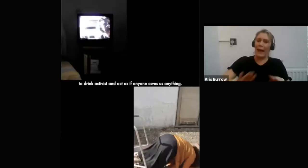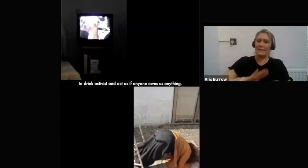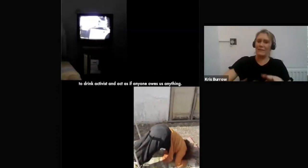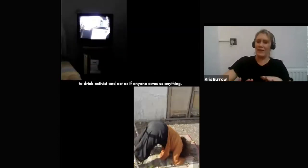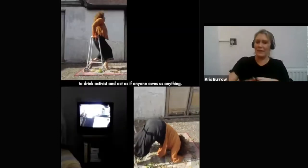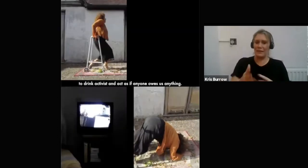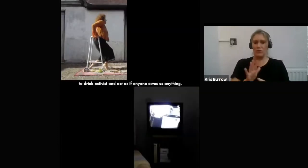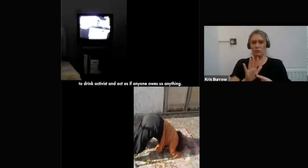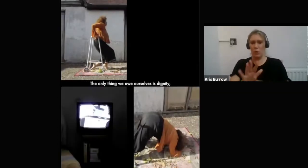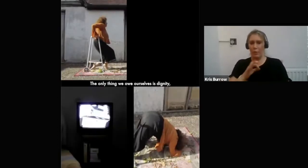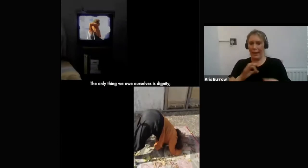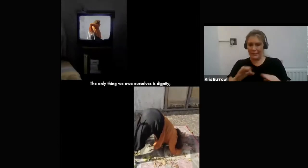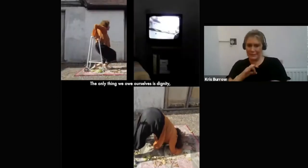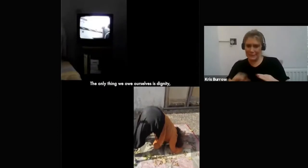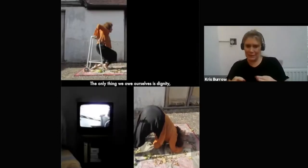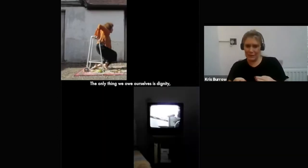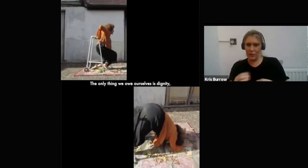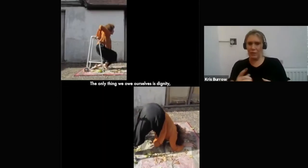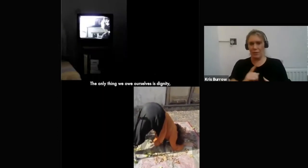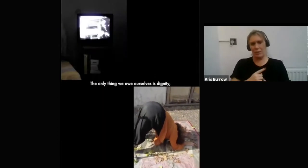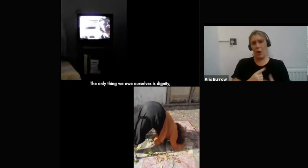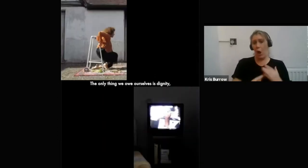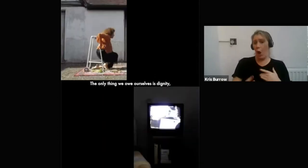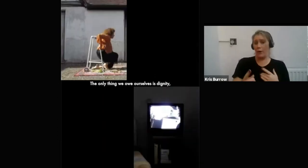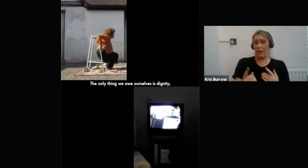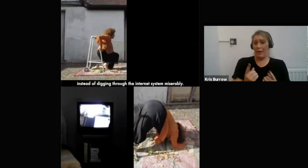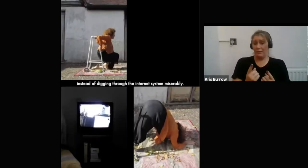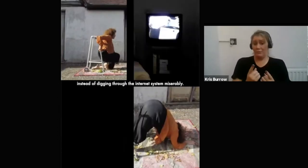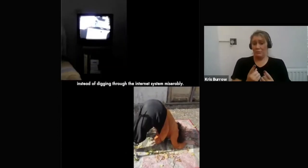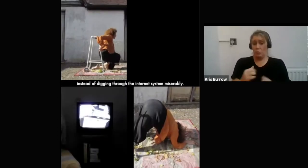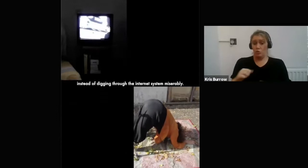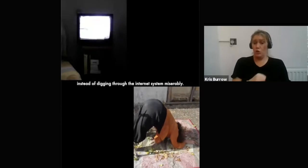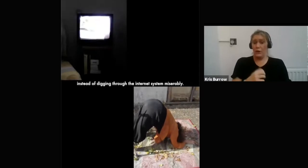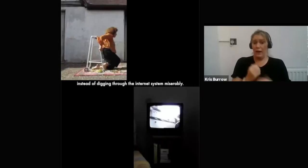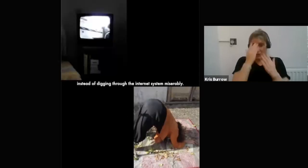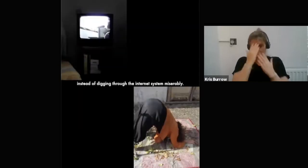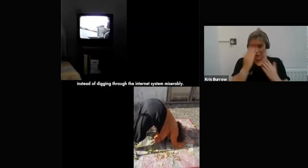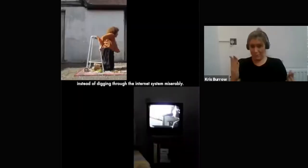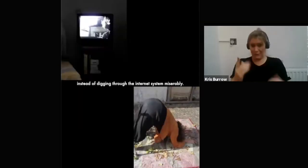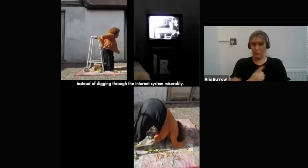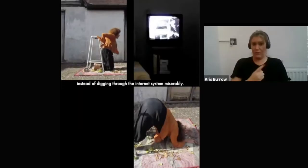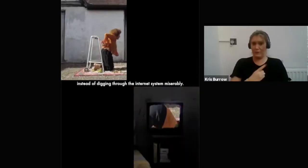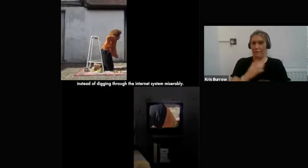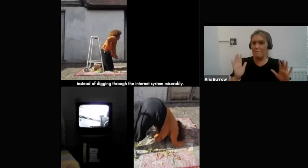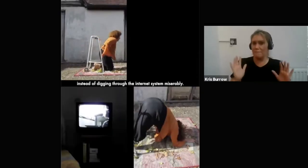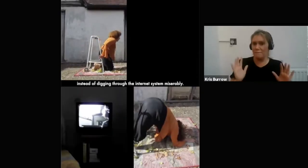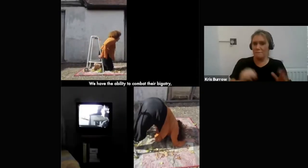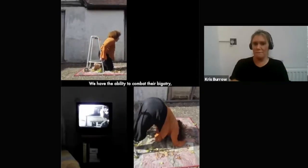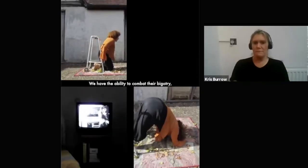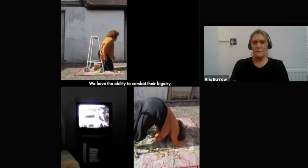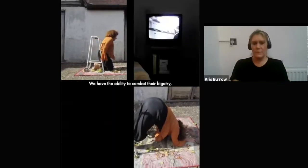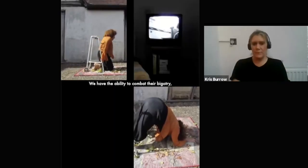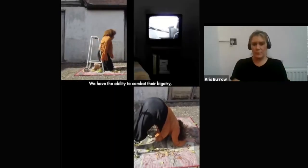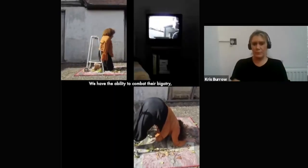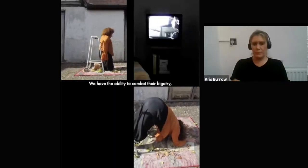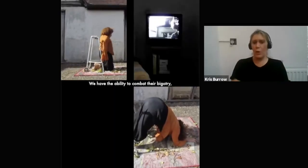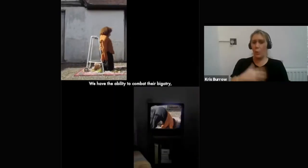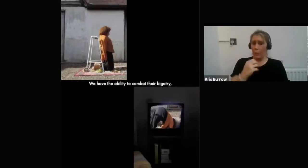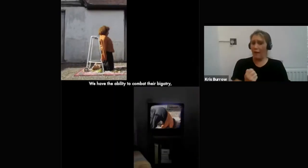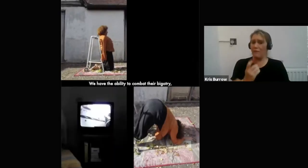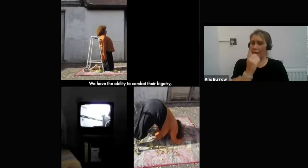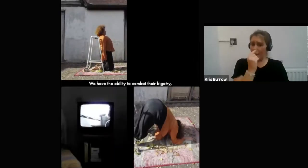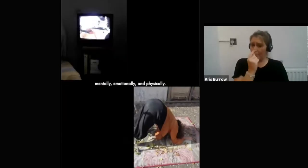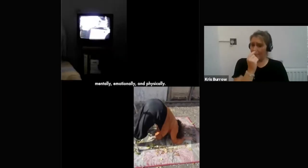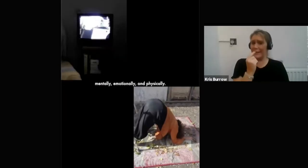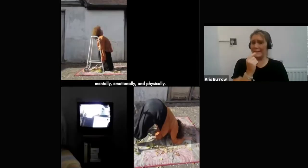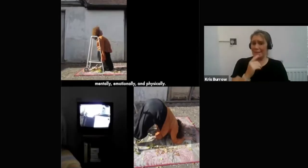anyone owes us anything. The only thing we owe ourselves is dignity, instead of digging through the internet system miserably. We have the ability to combat the